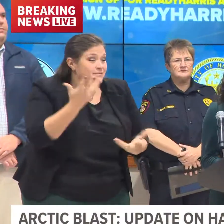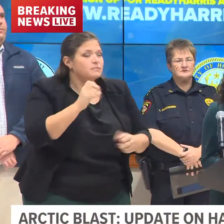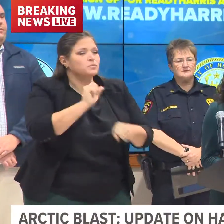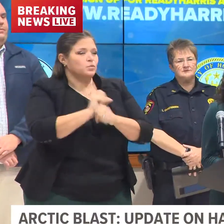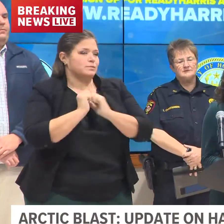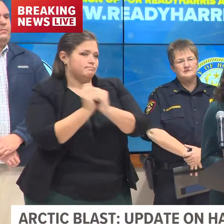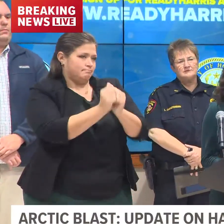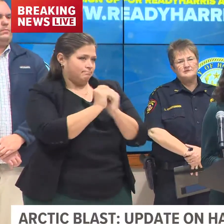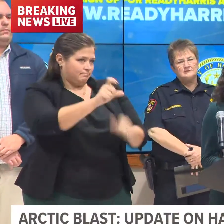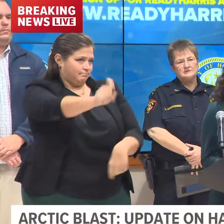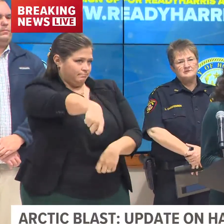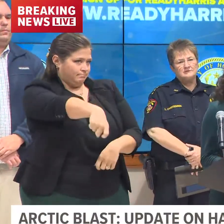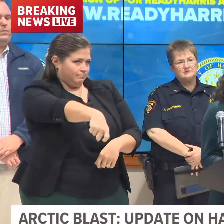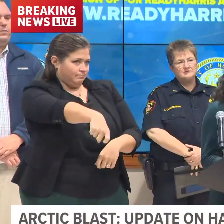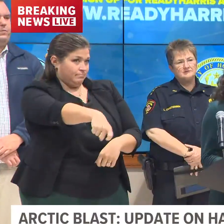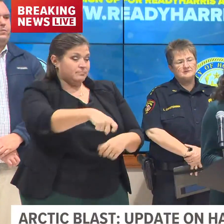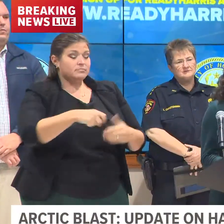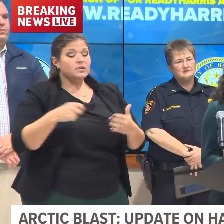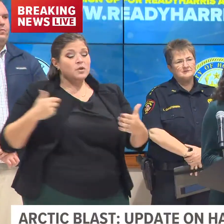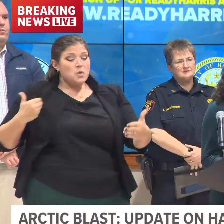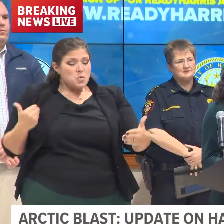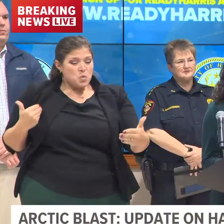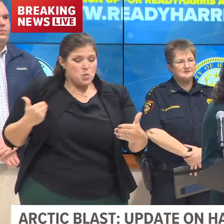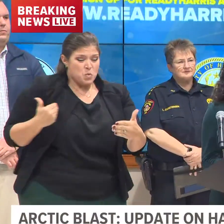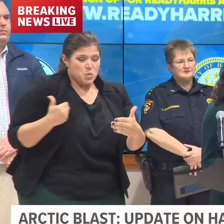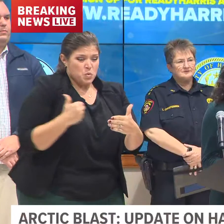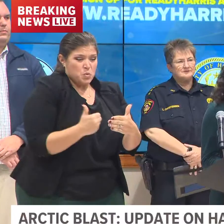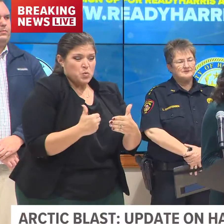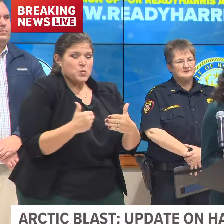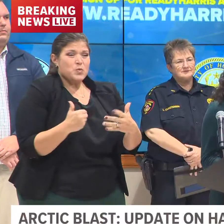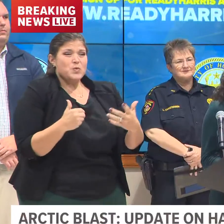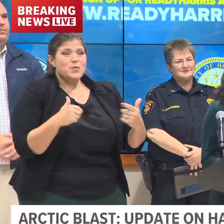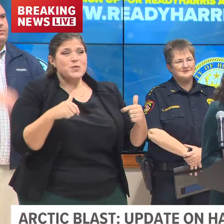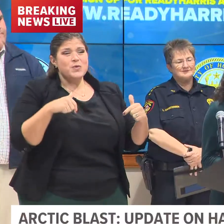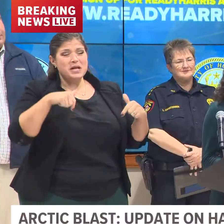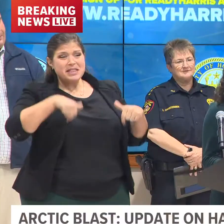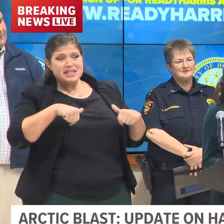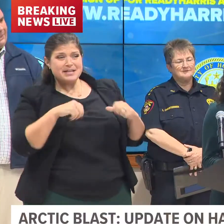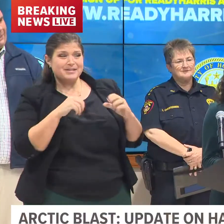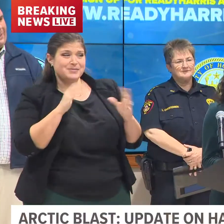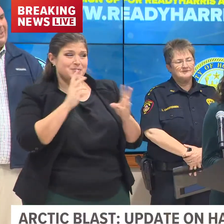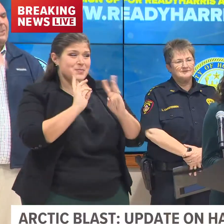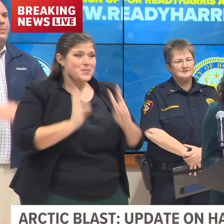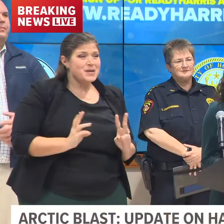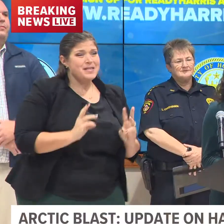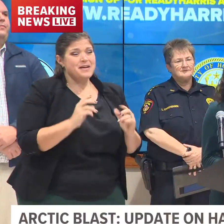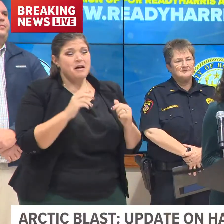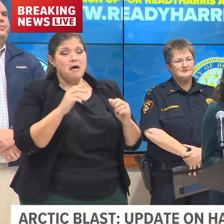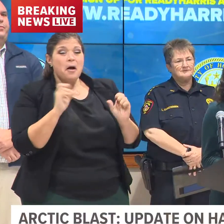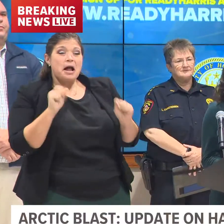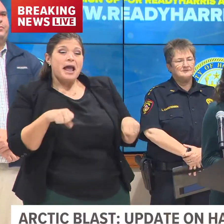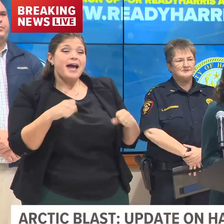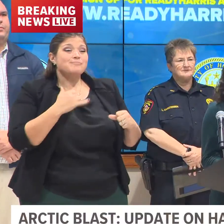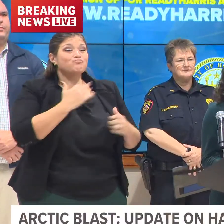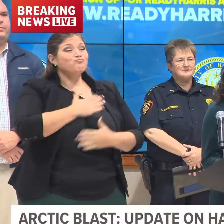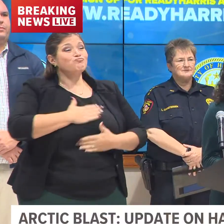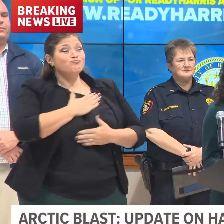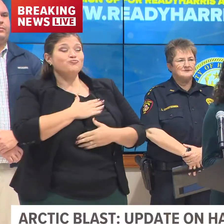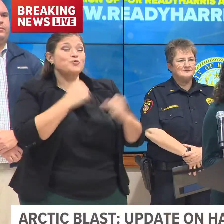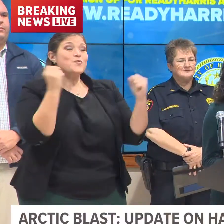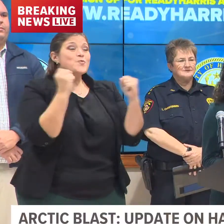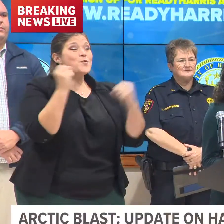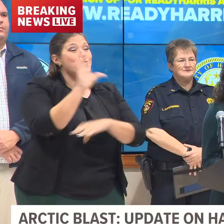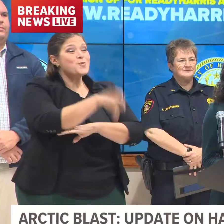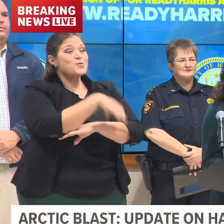can still be an enjoyable cold Christmas, maybe not a white Christmas, but a cold Christmas. An enjoyable